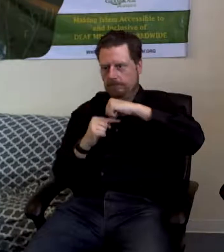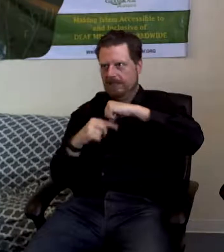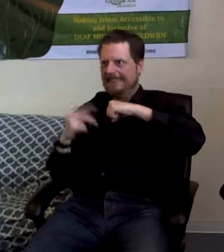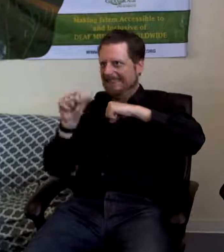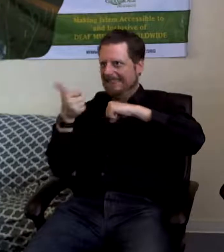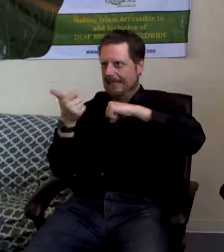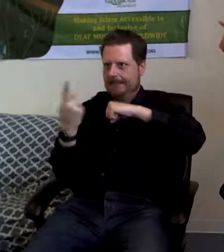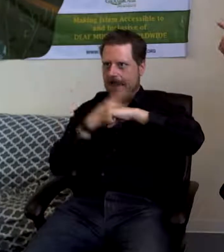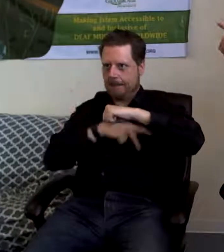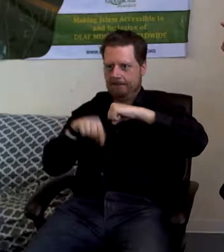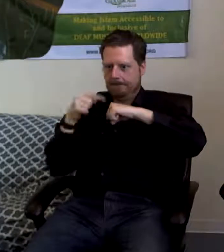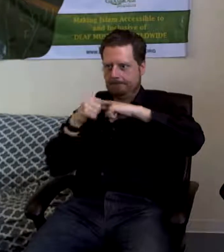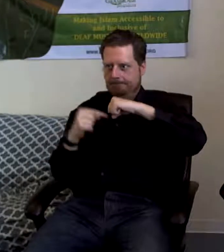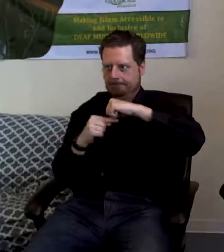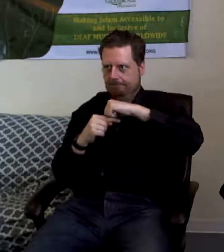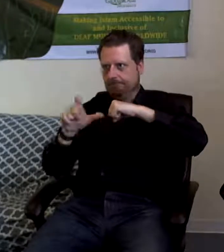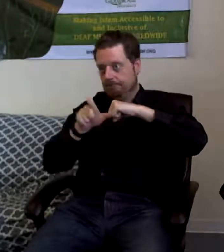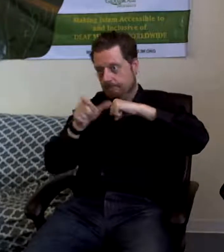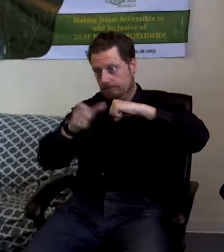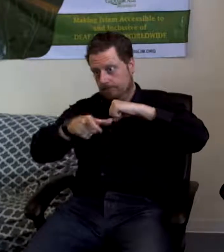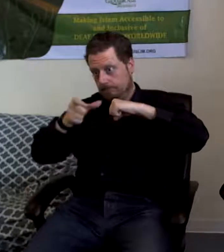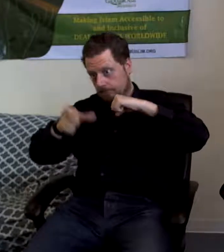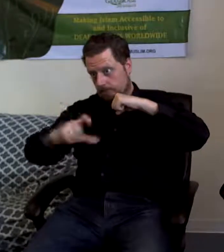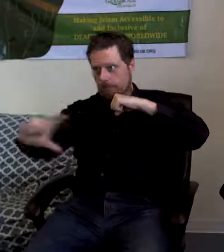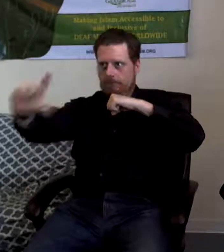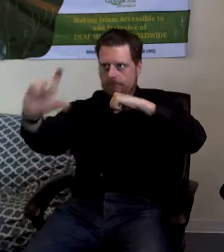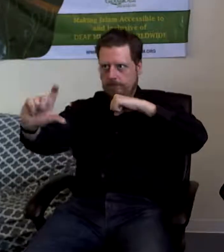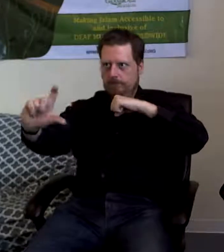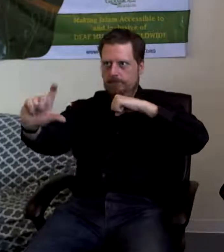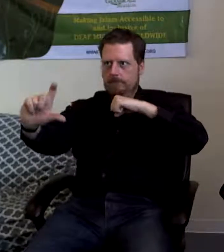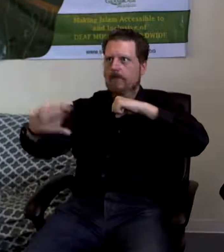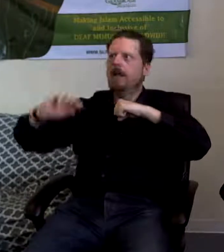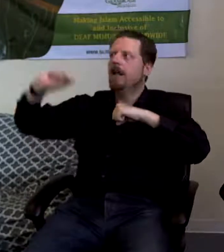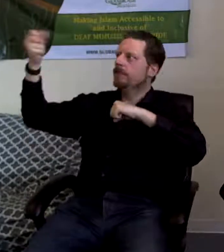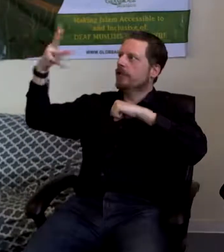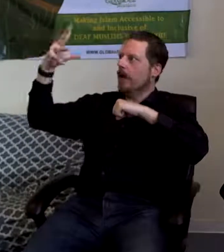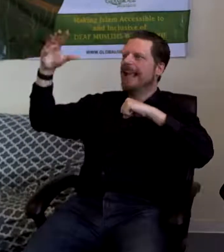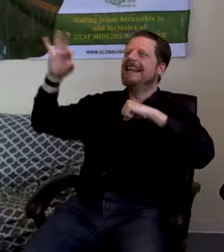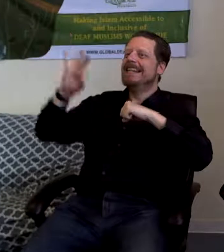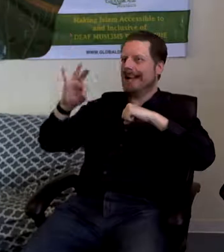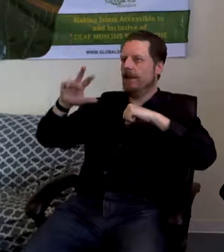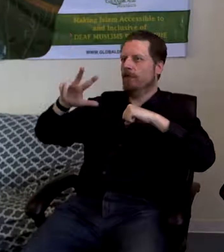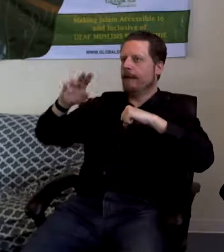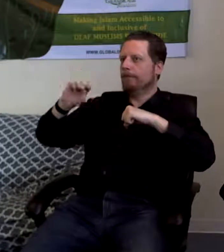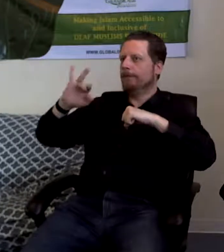Between us and the sun, 93 million miles.